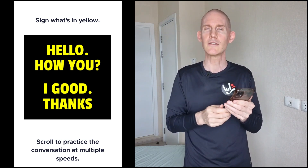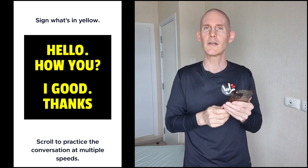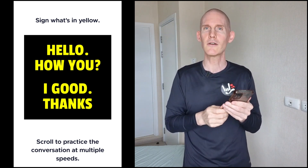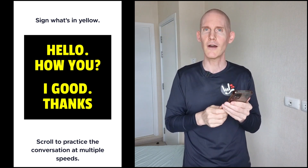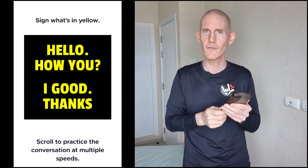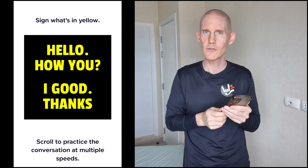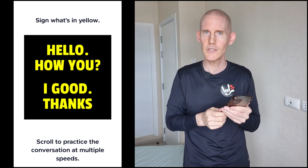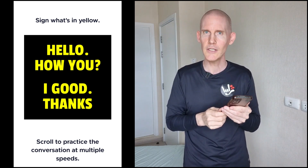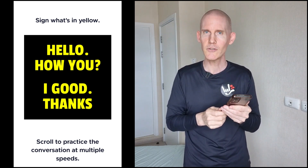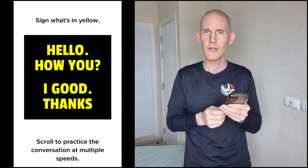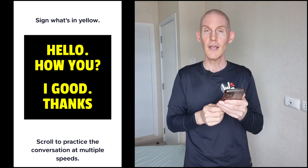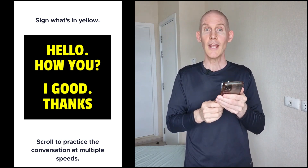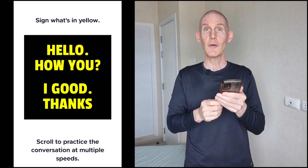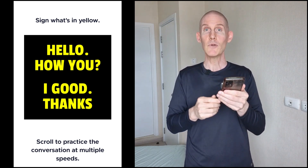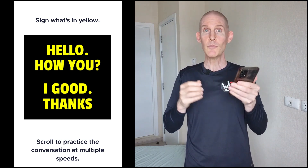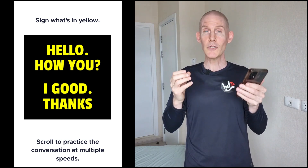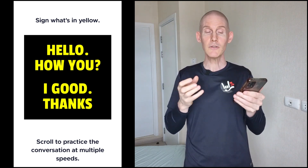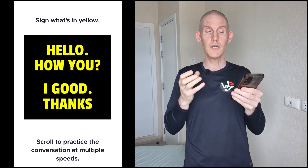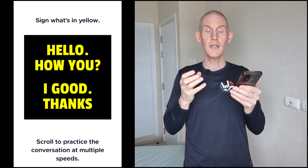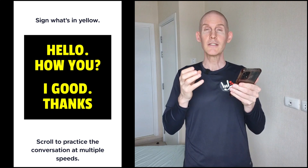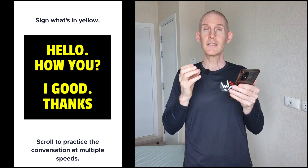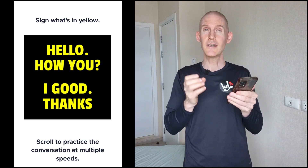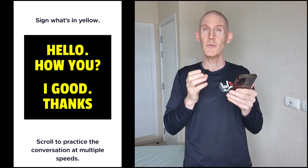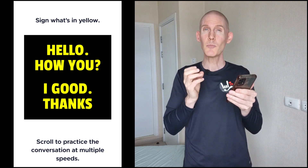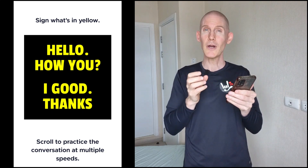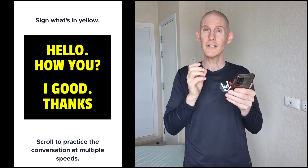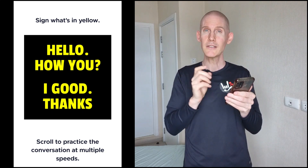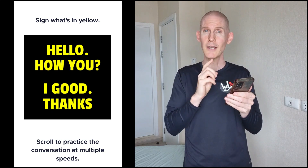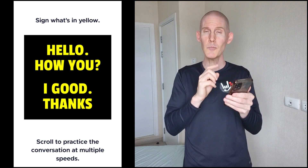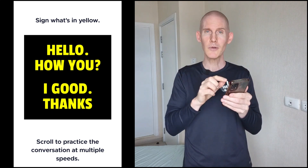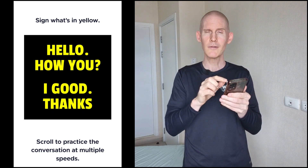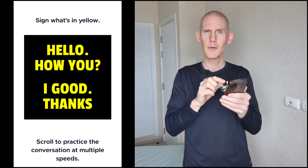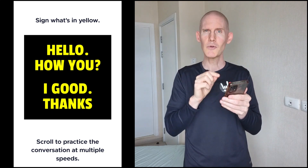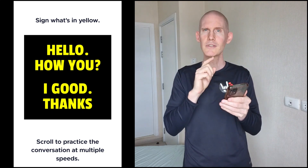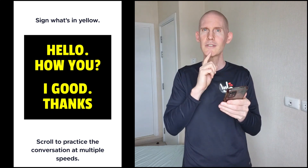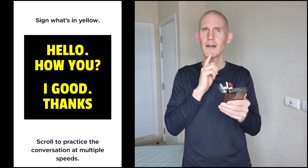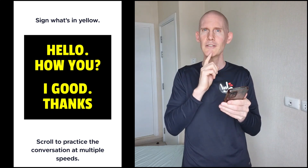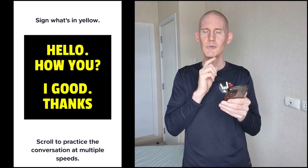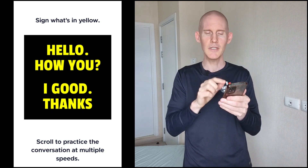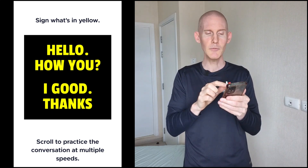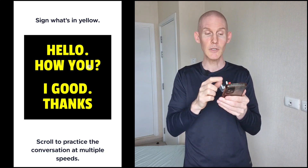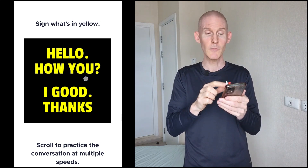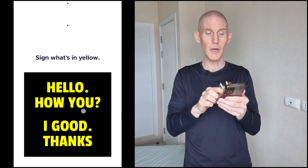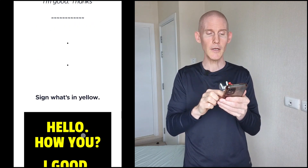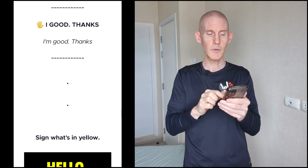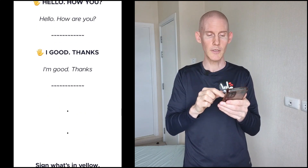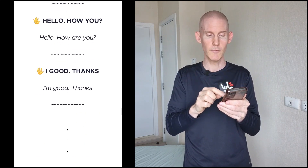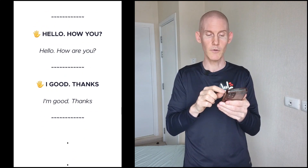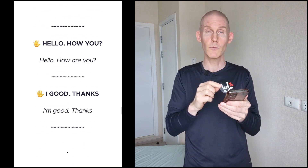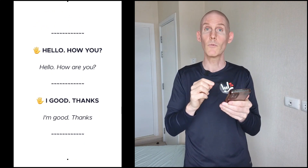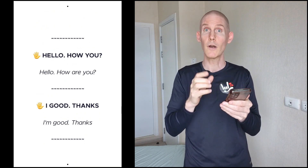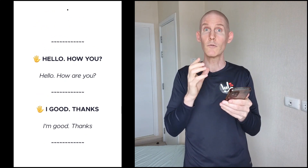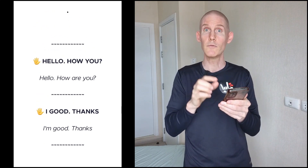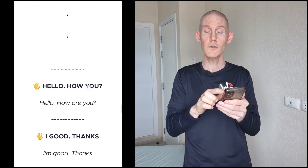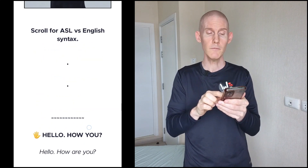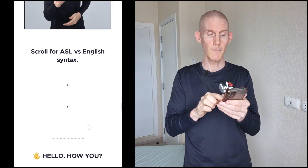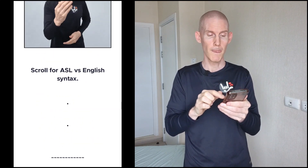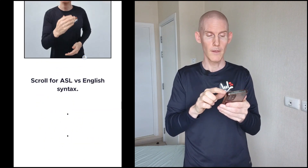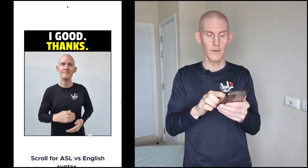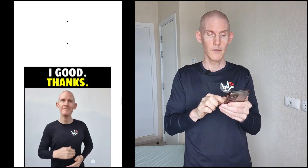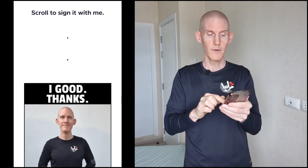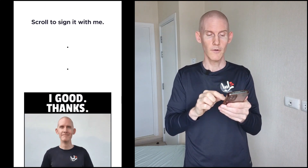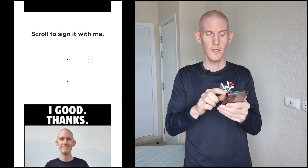simple ASL conversation. And we built it step by step. Remember the signs we did? We can go back if you want to